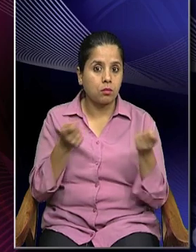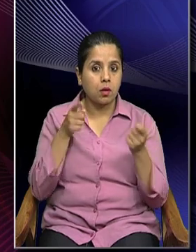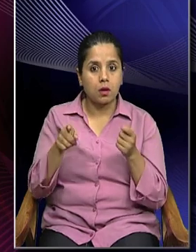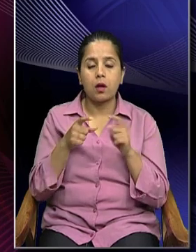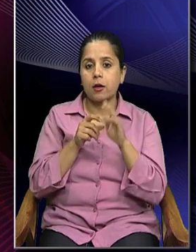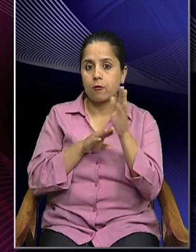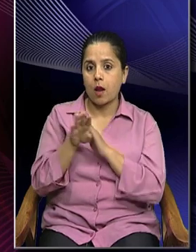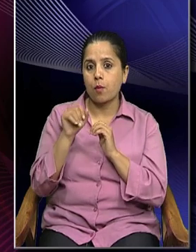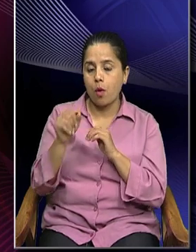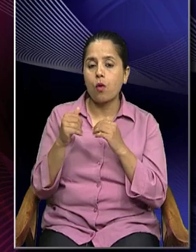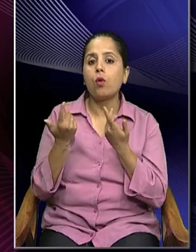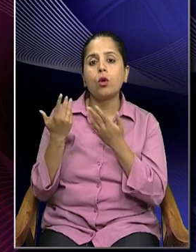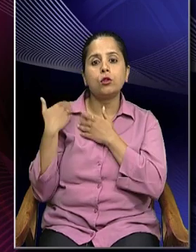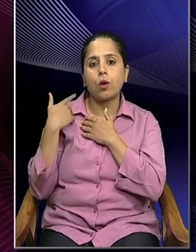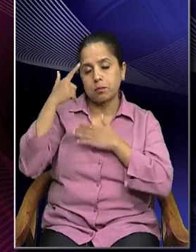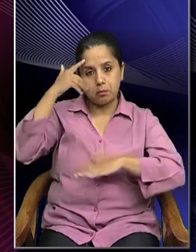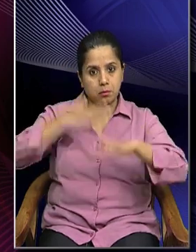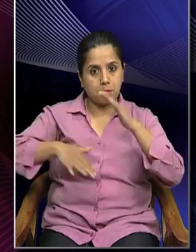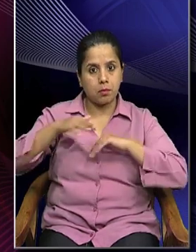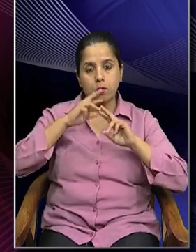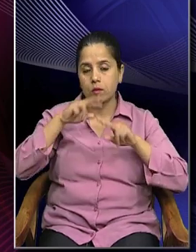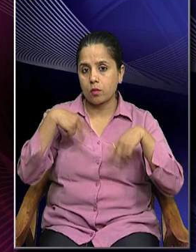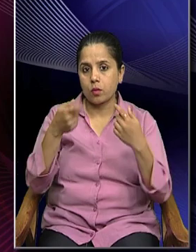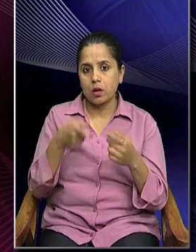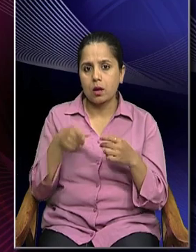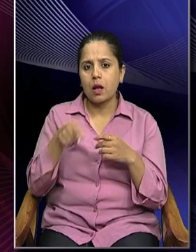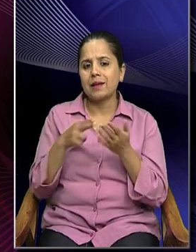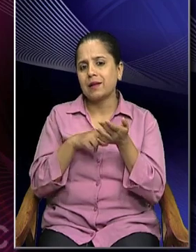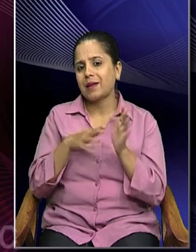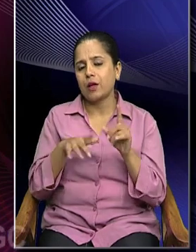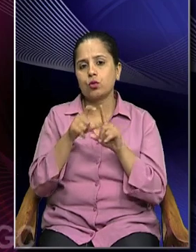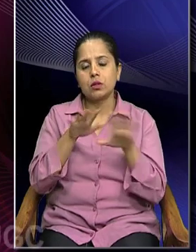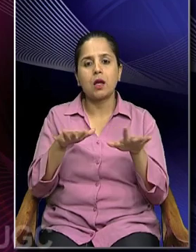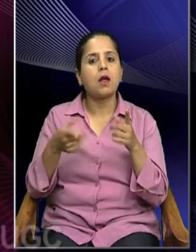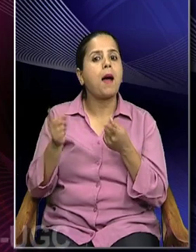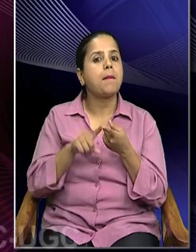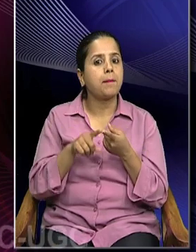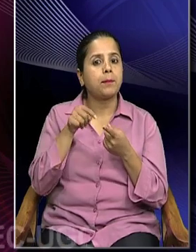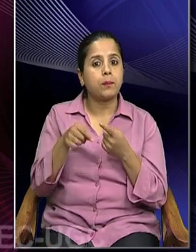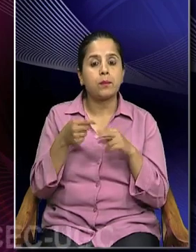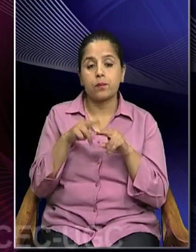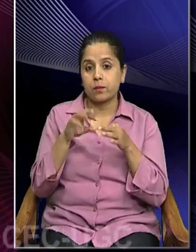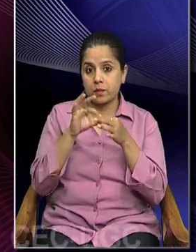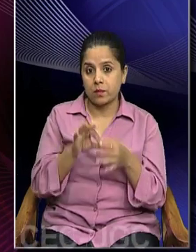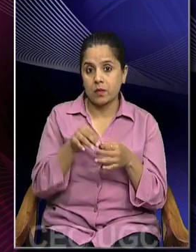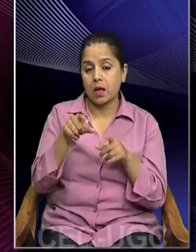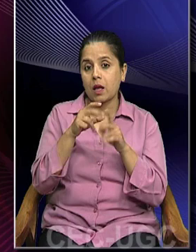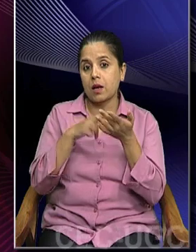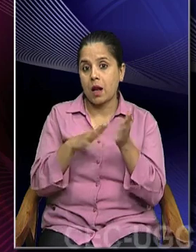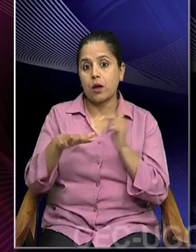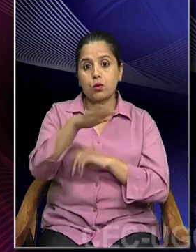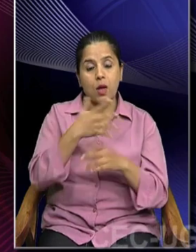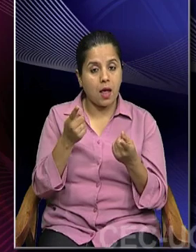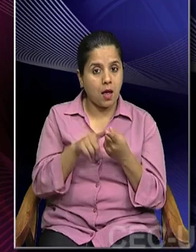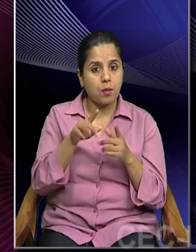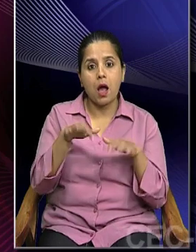develop the response plans for a simulated natural disaster. That is, in case of a natural disaster,